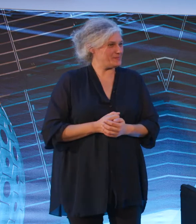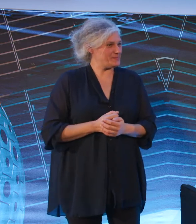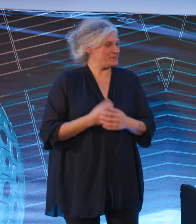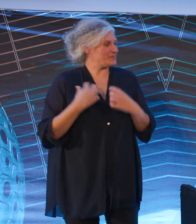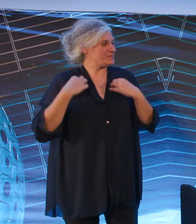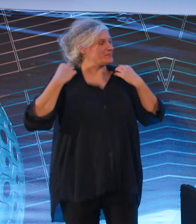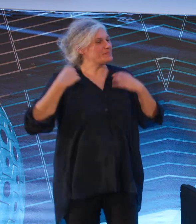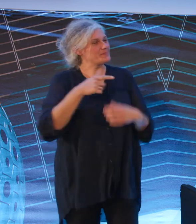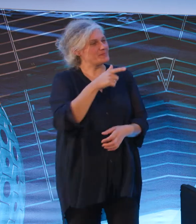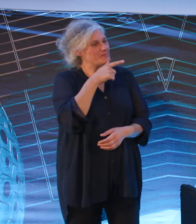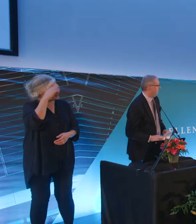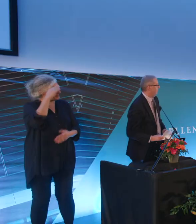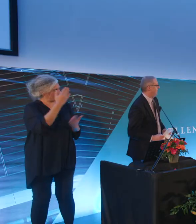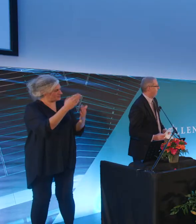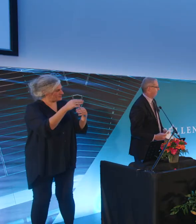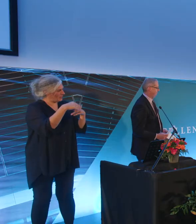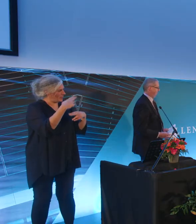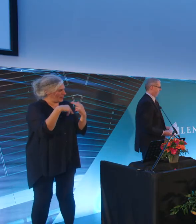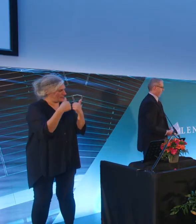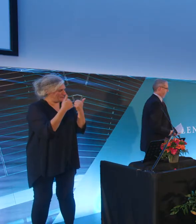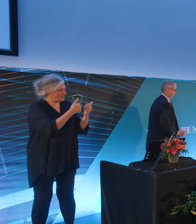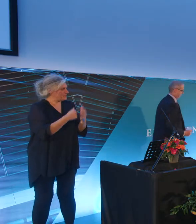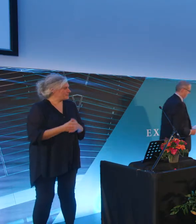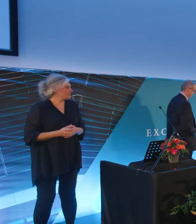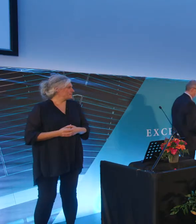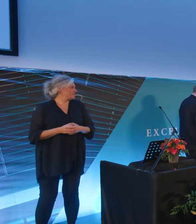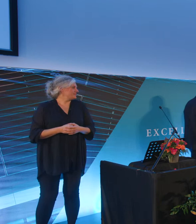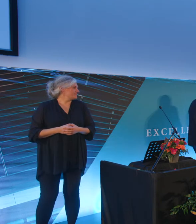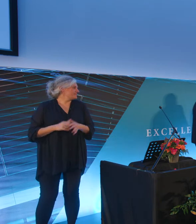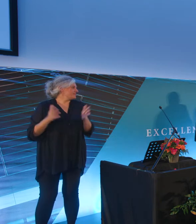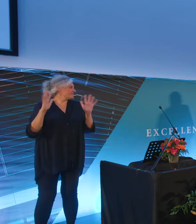Sarah agus Kaylee. Well.